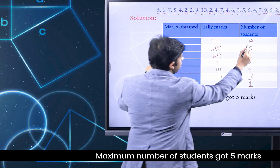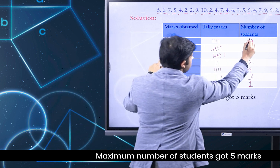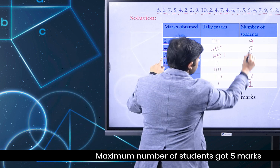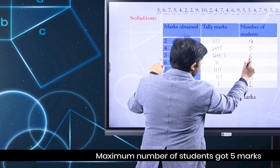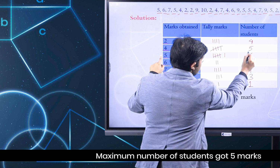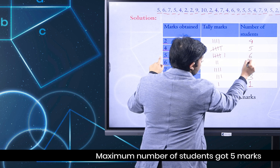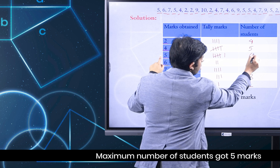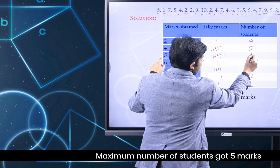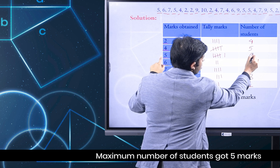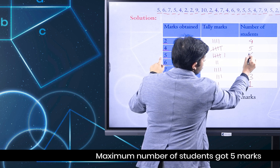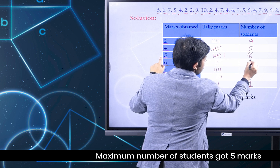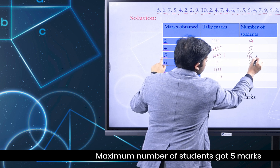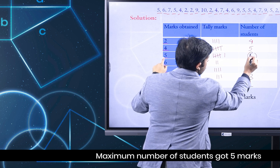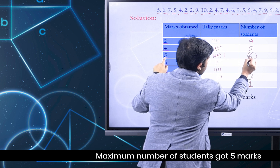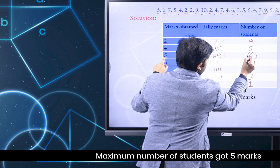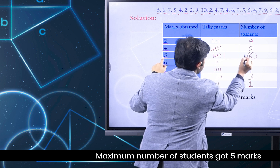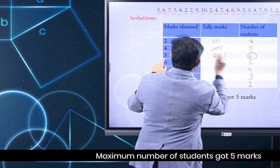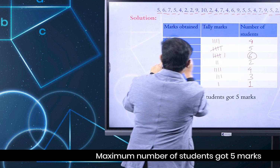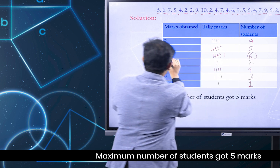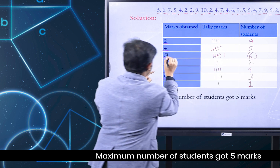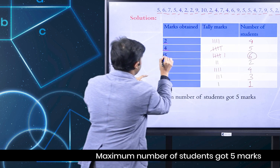Maximum number of students got 5 marks.